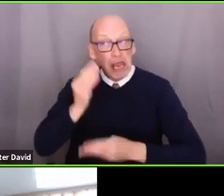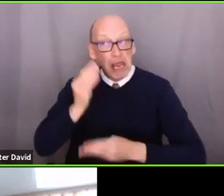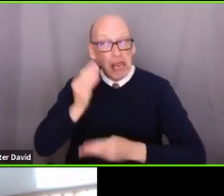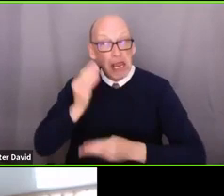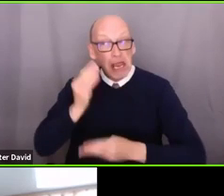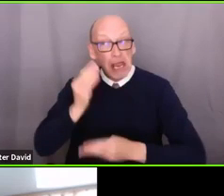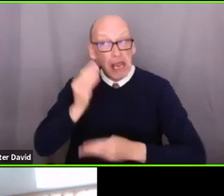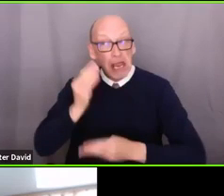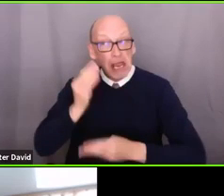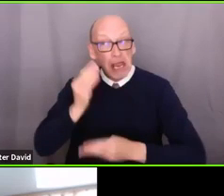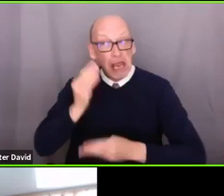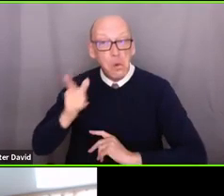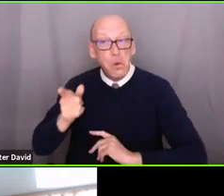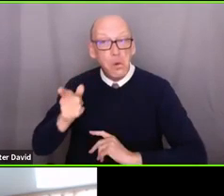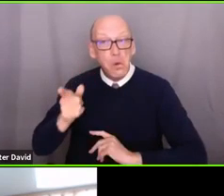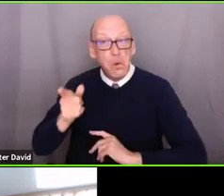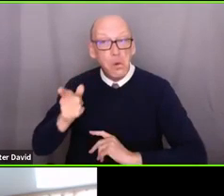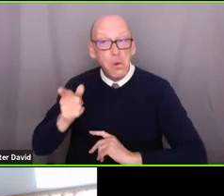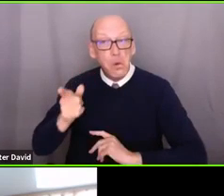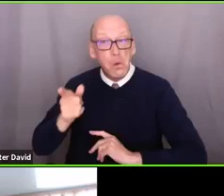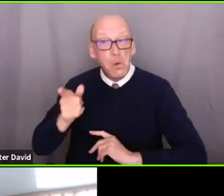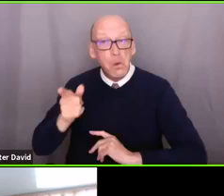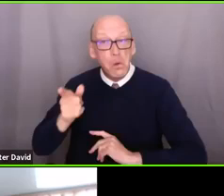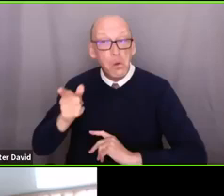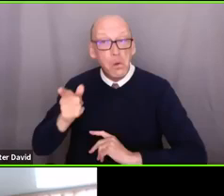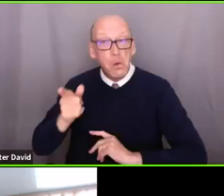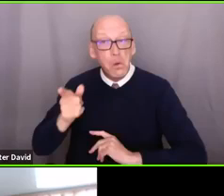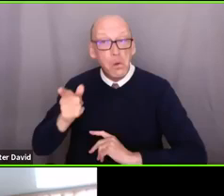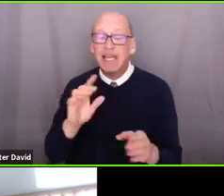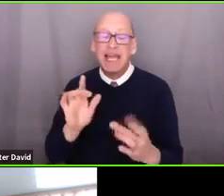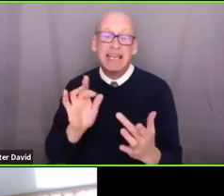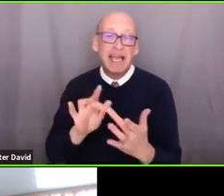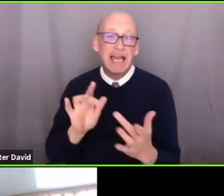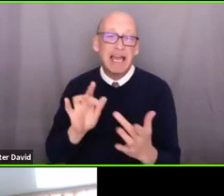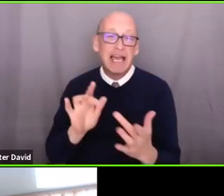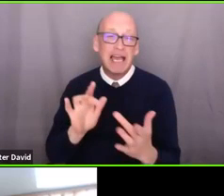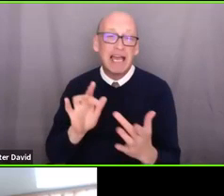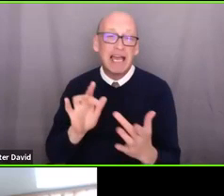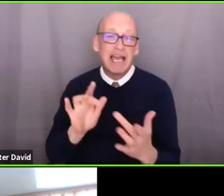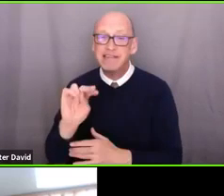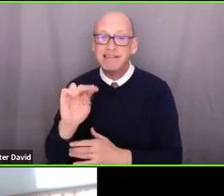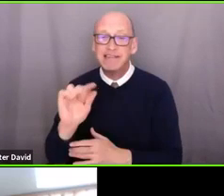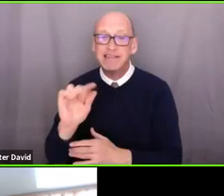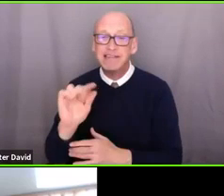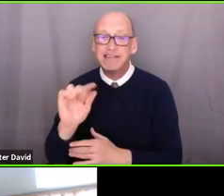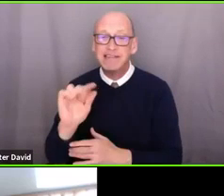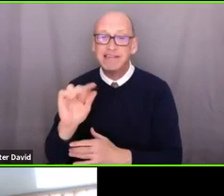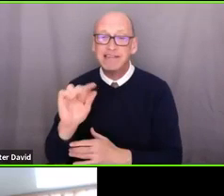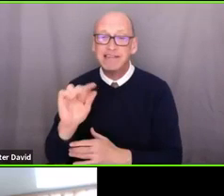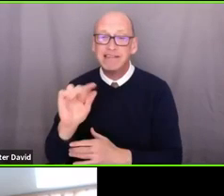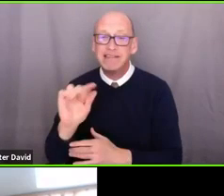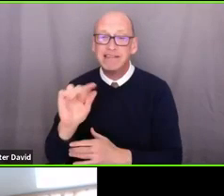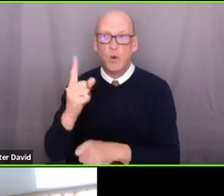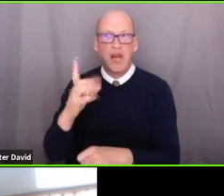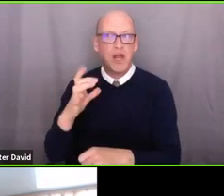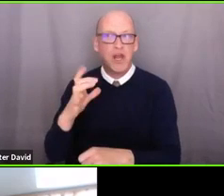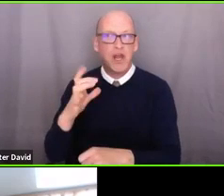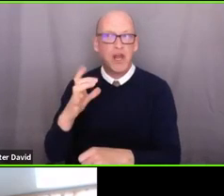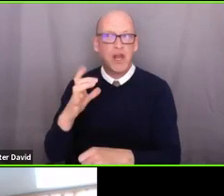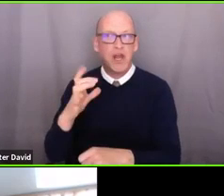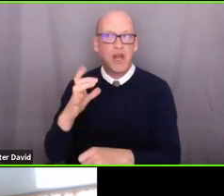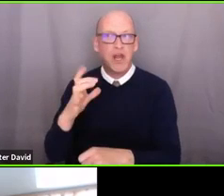say generically, contact tracing has been around for well over 100 years, and this is the method that's done in infectious